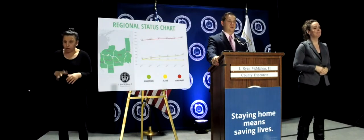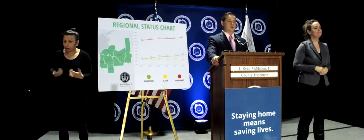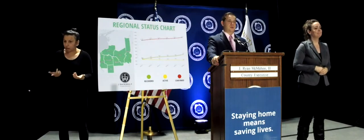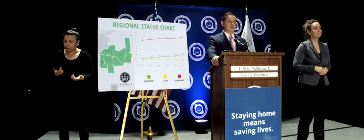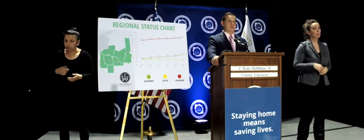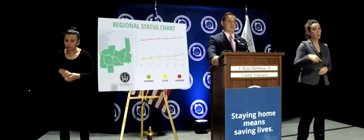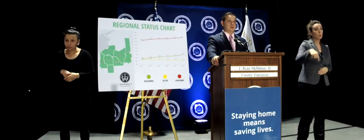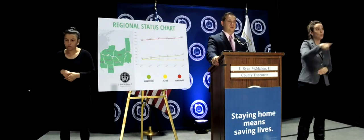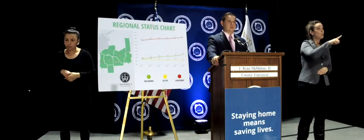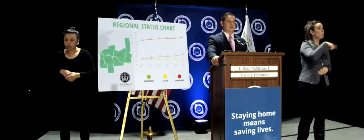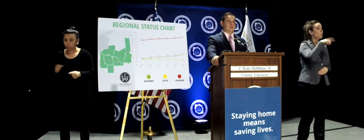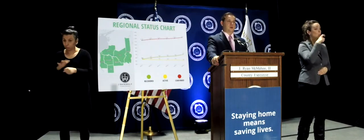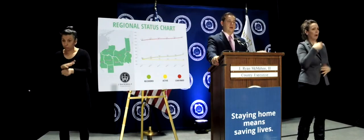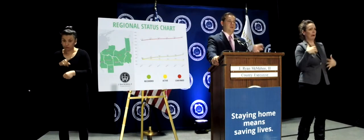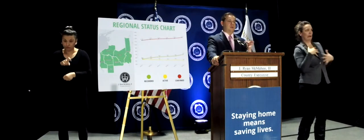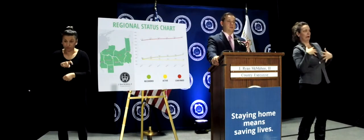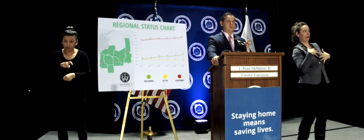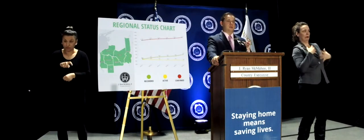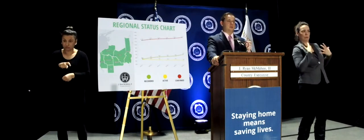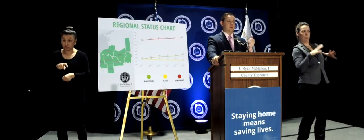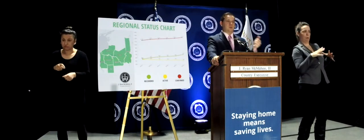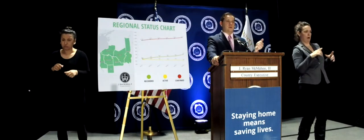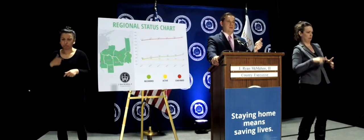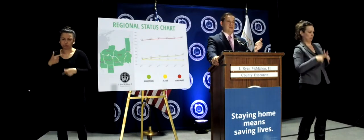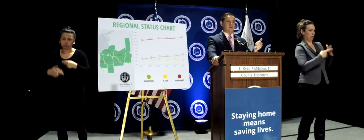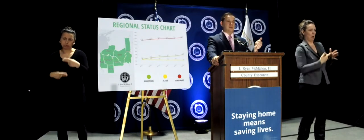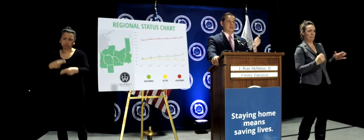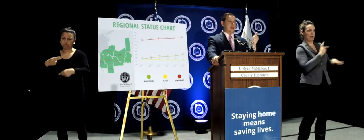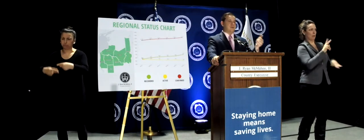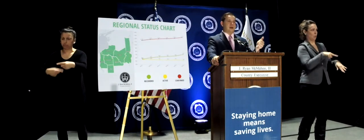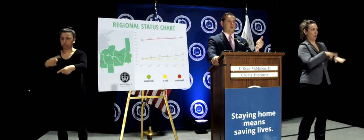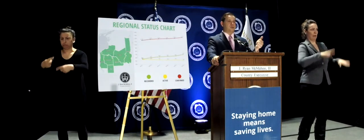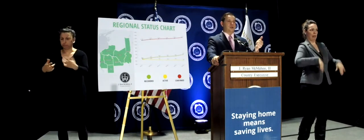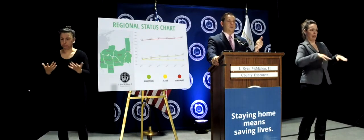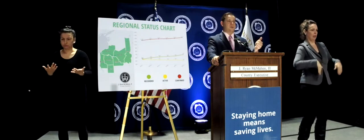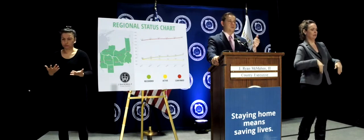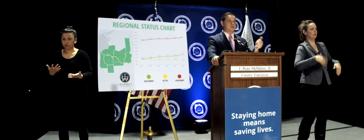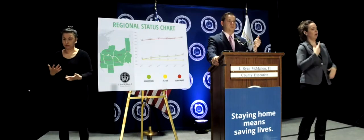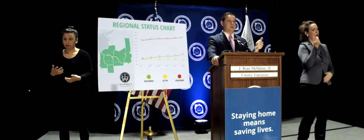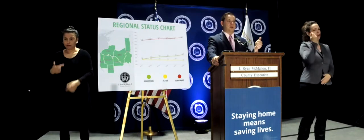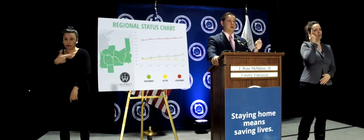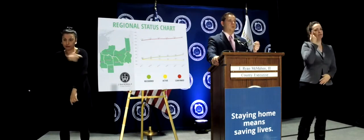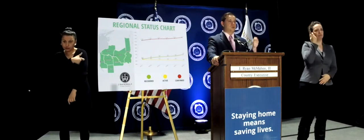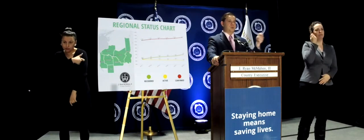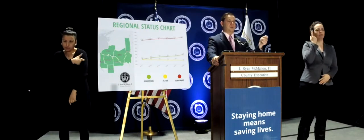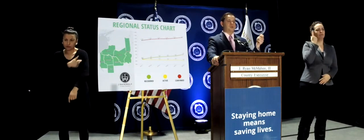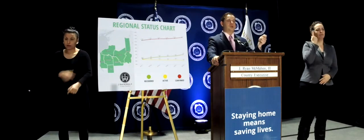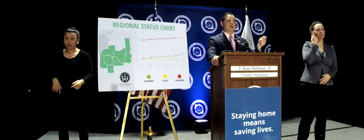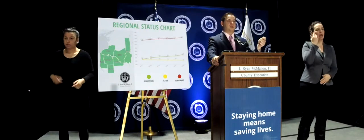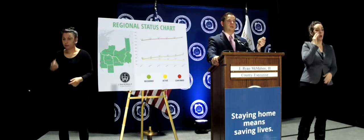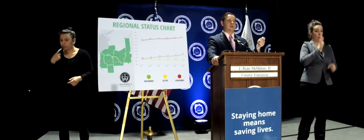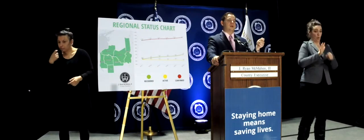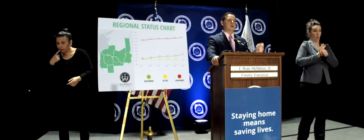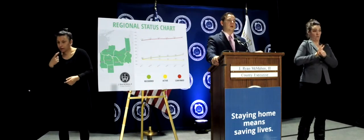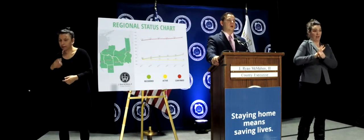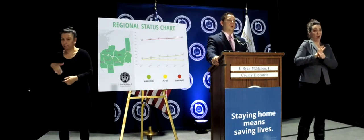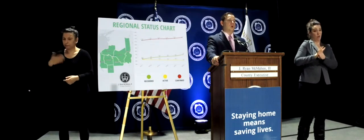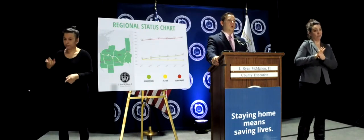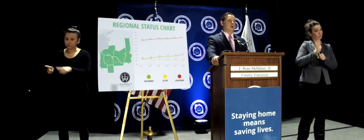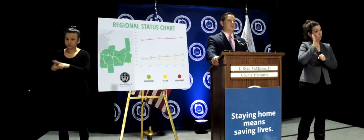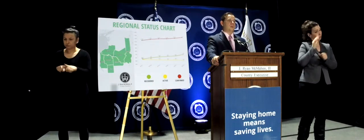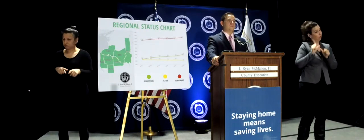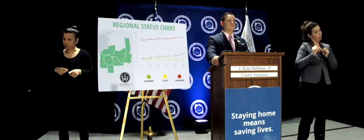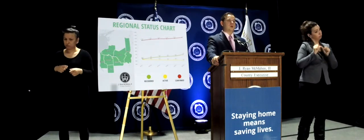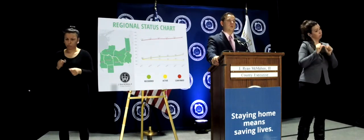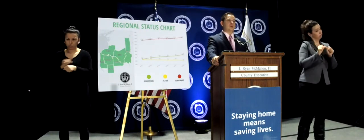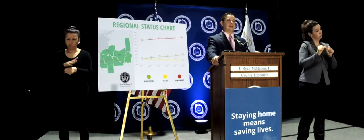with us forever, even when we have a vaccine and antiviral treatments, it will still be here, we'll just be able to treat it,